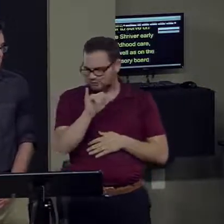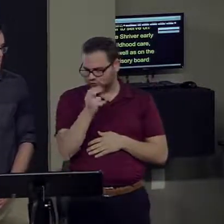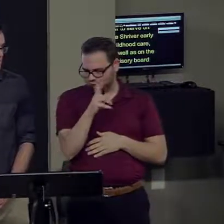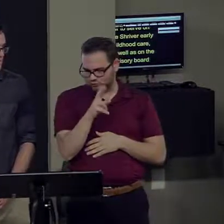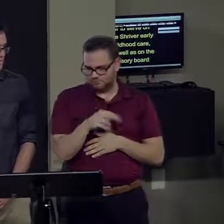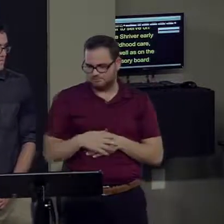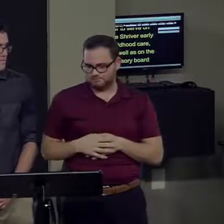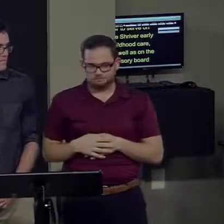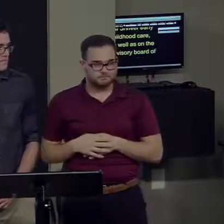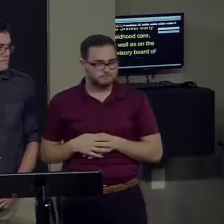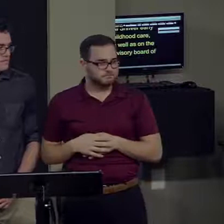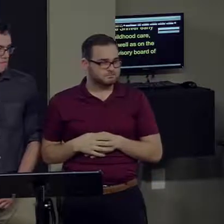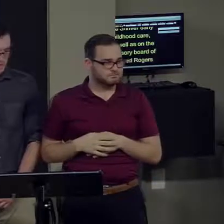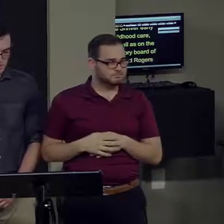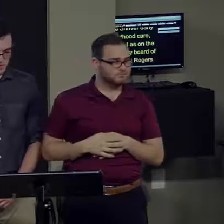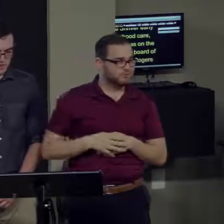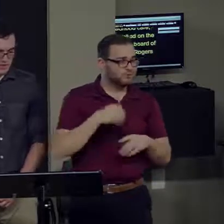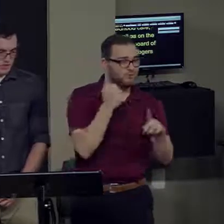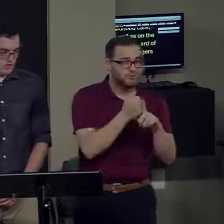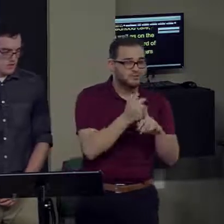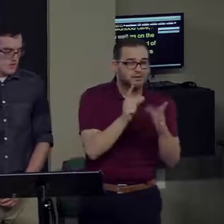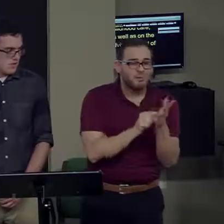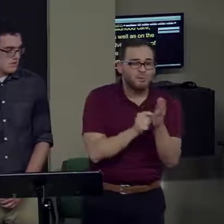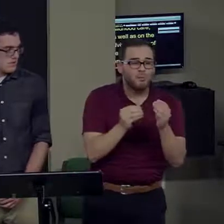Jumpstart, and Disney Junior.